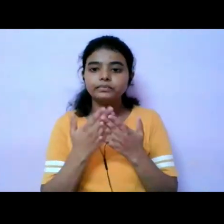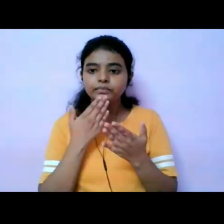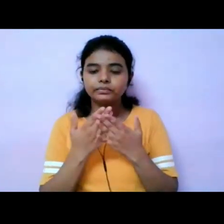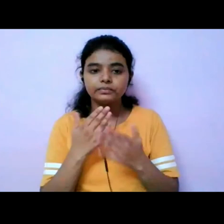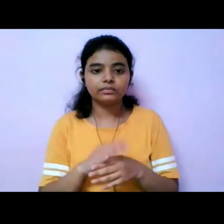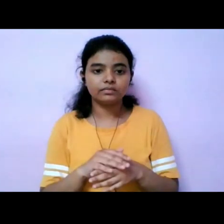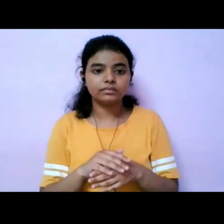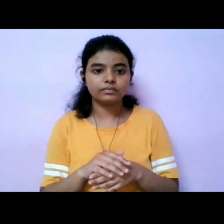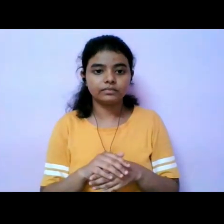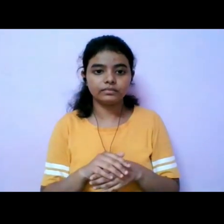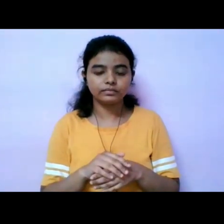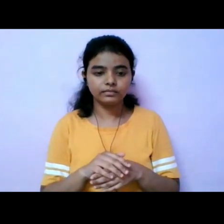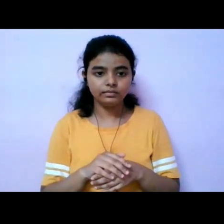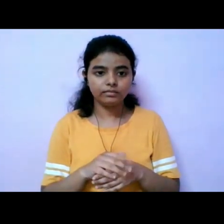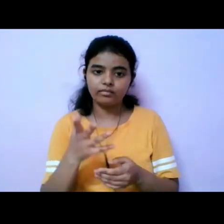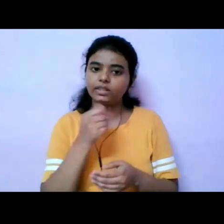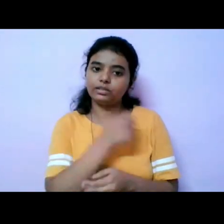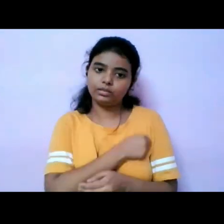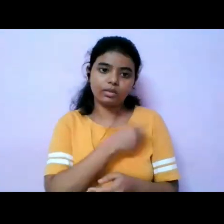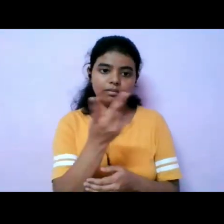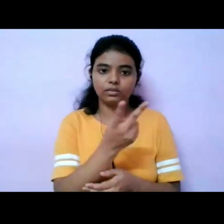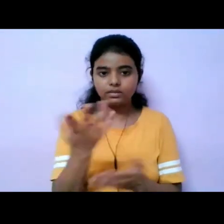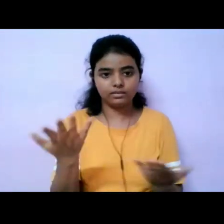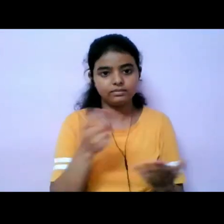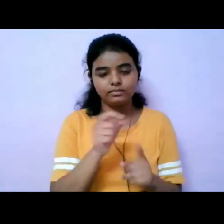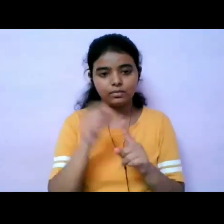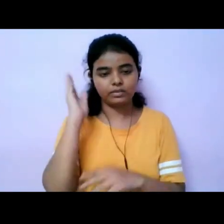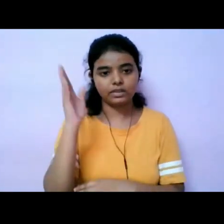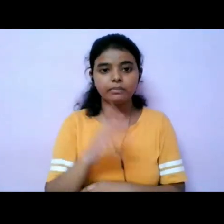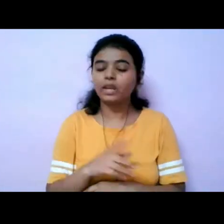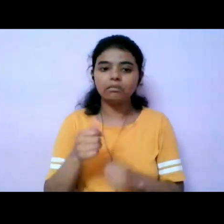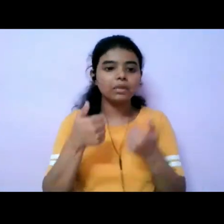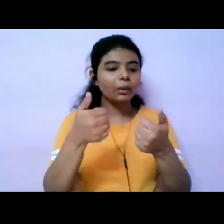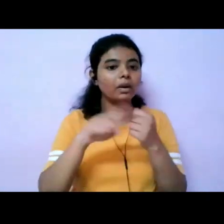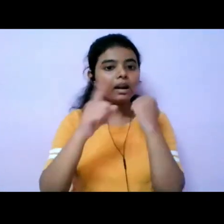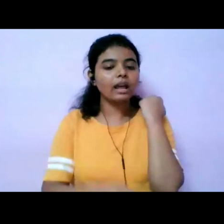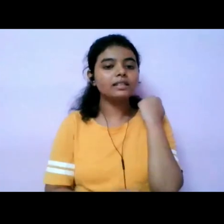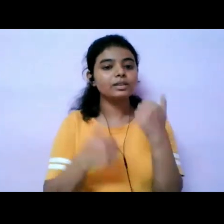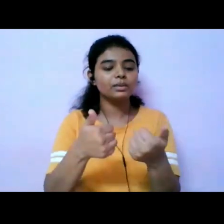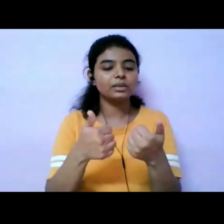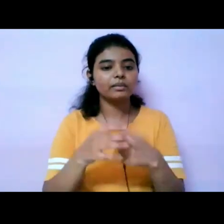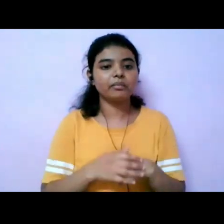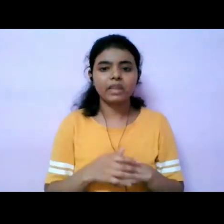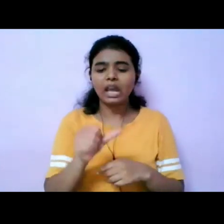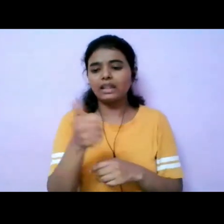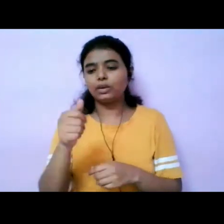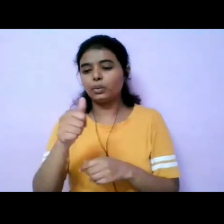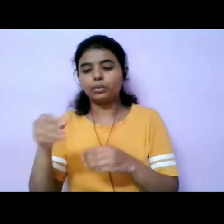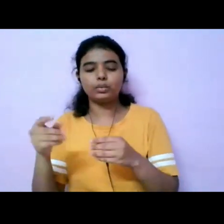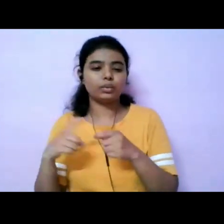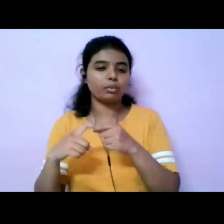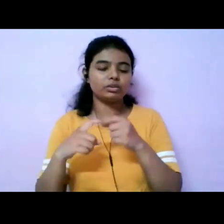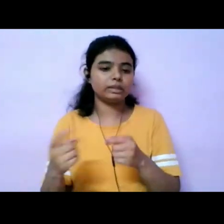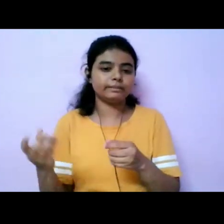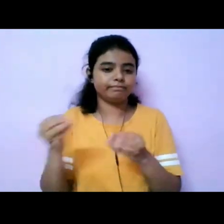Thank you. Sorry, Professor Prasad and Somesh. Right. No, that's a good last question to end with. I'm sorry I'm not taking other questions now because